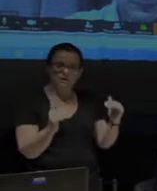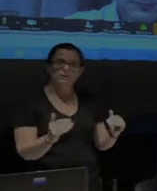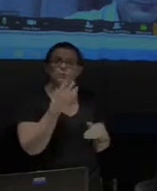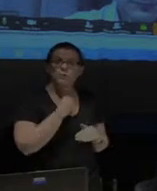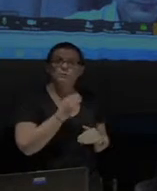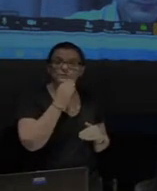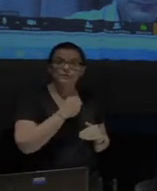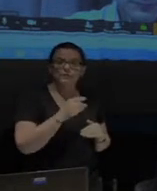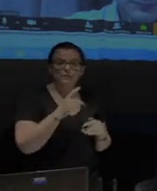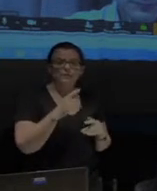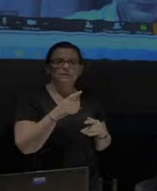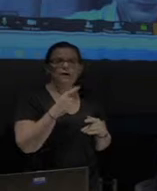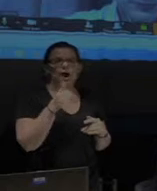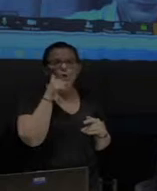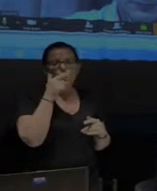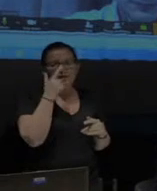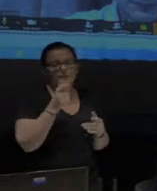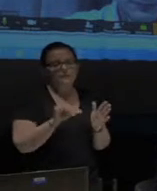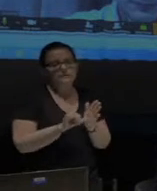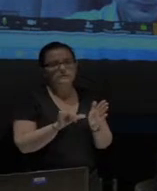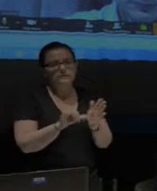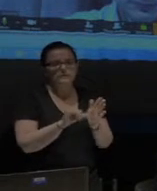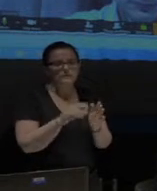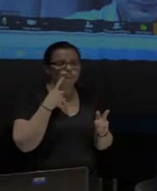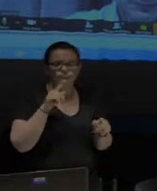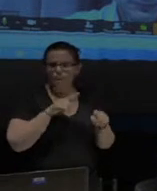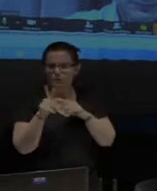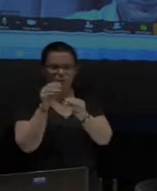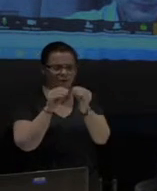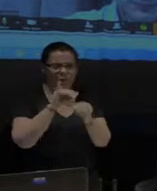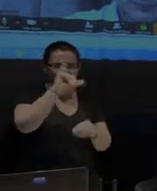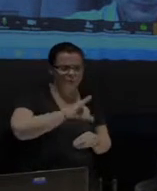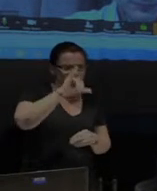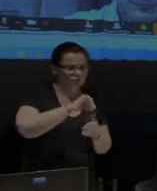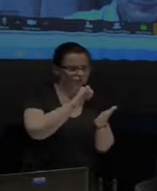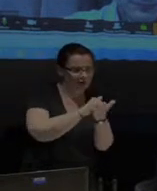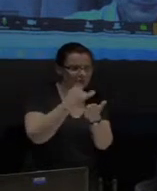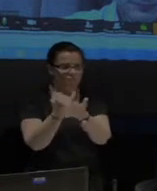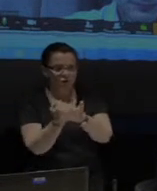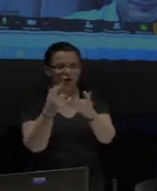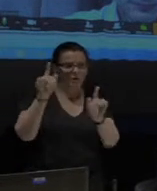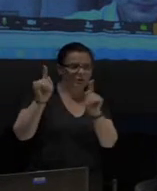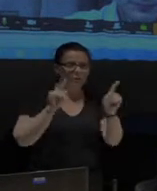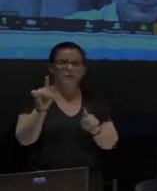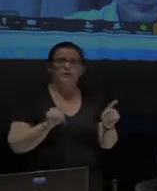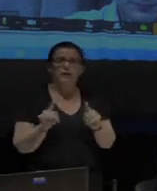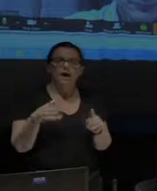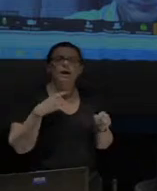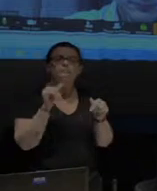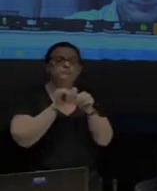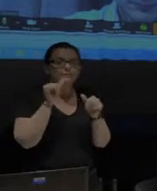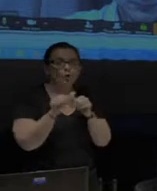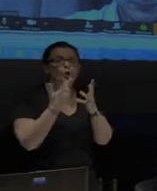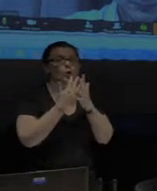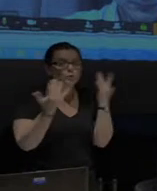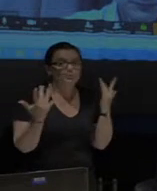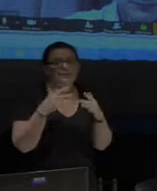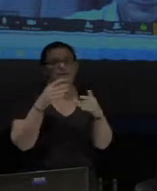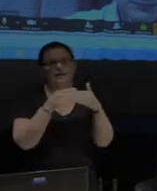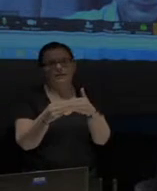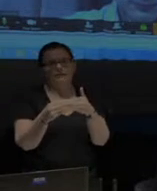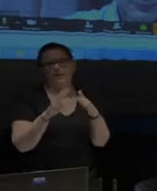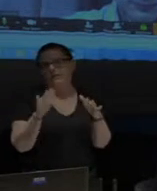creates problems of banging heads together and trying to figure out which one's right when lots of people have got good ideas. I would rather have the problem of too many leaders. So I